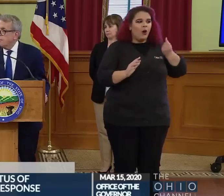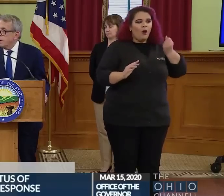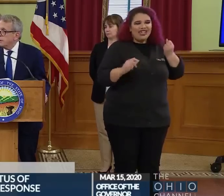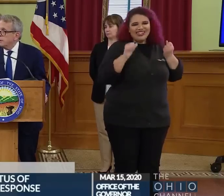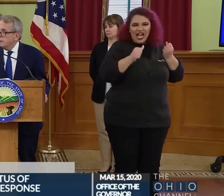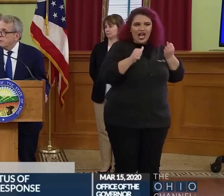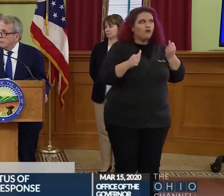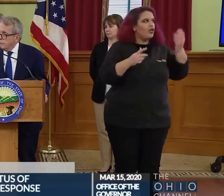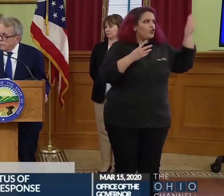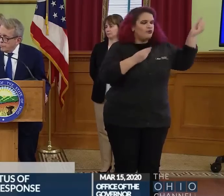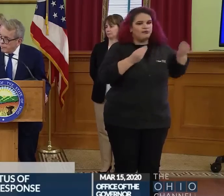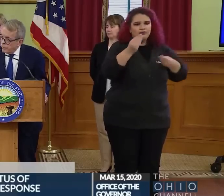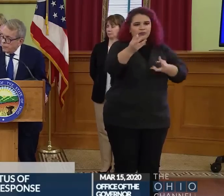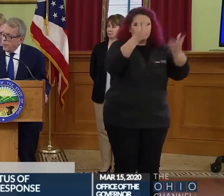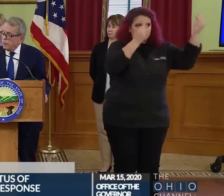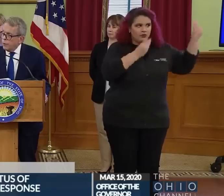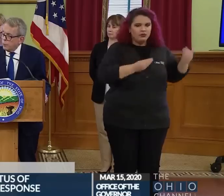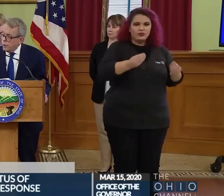But